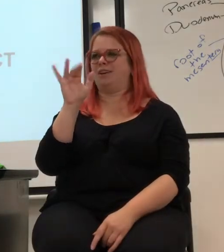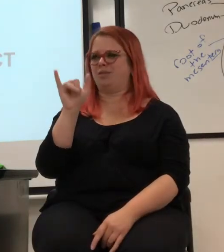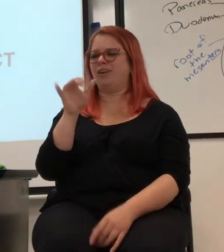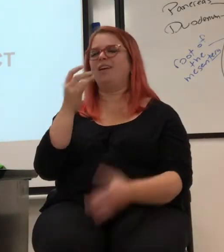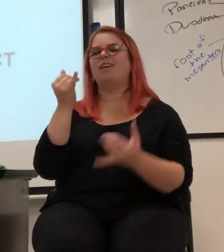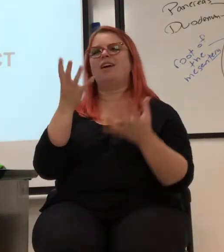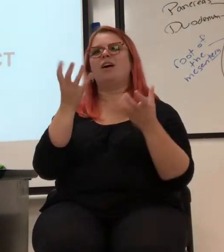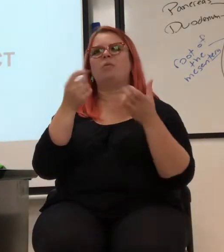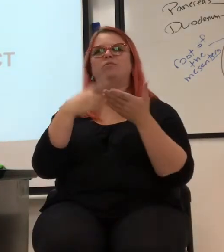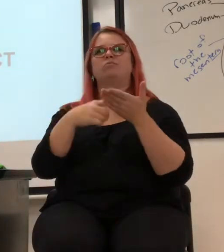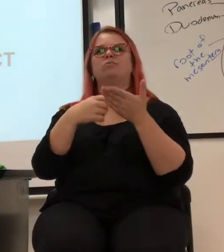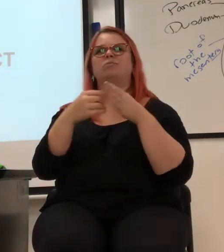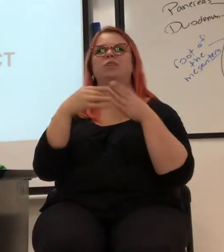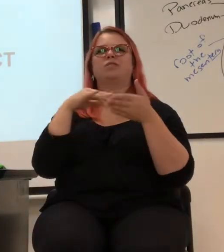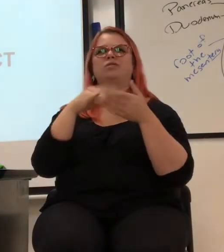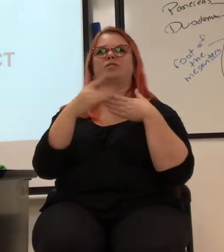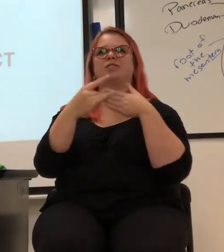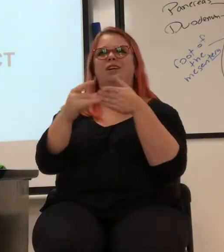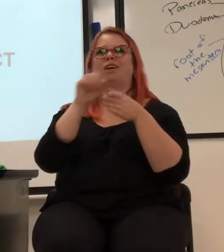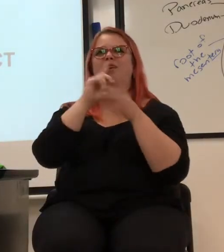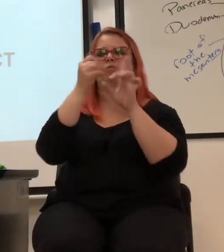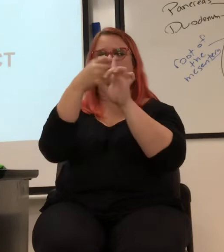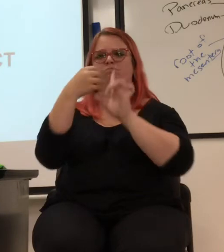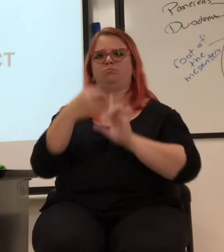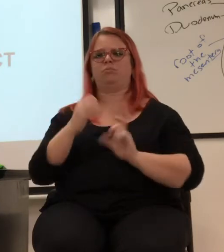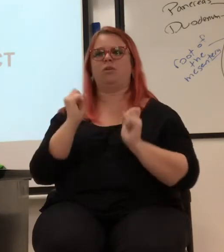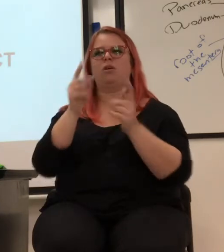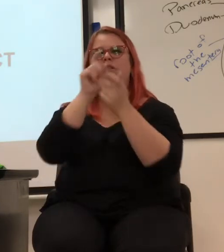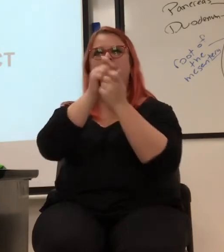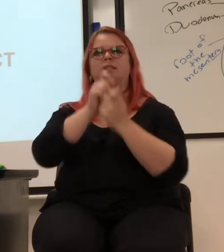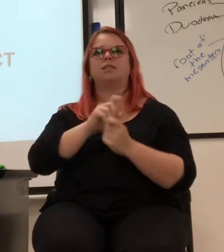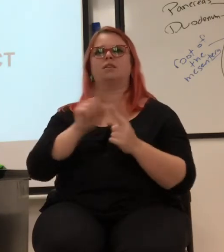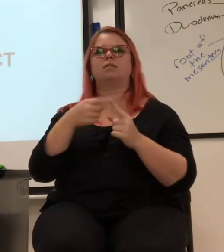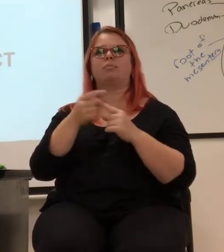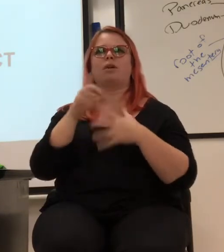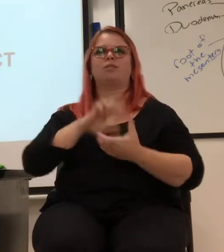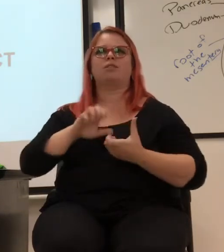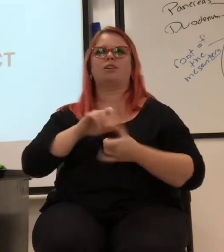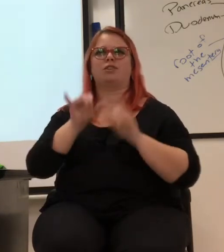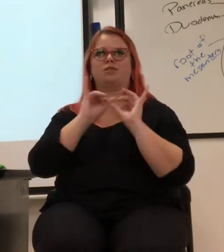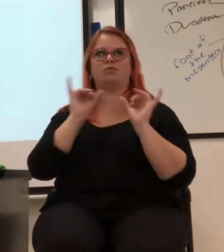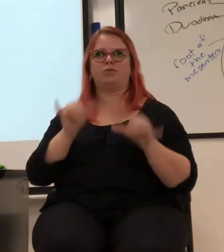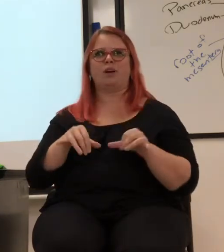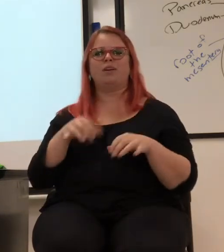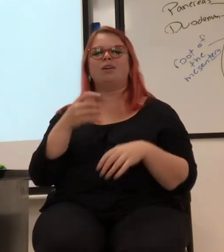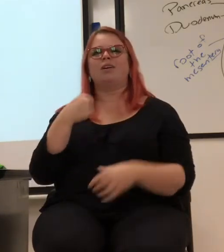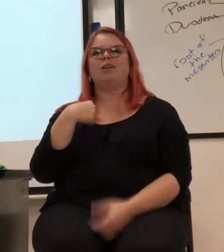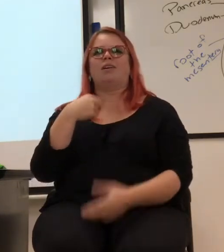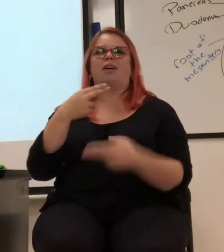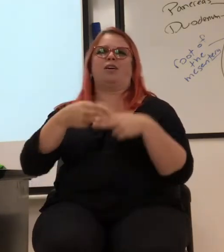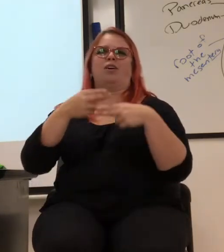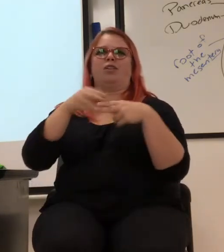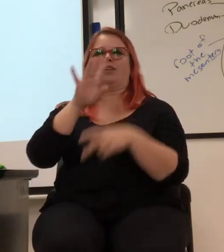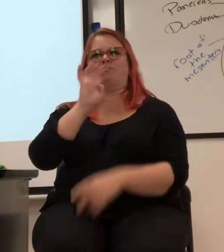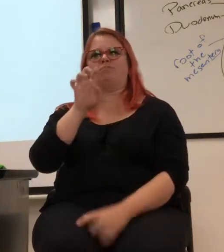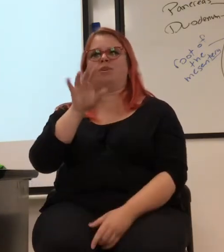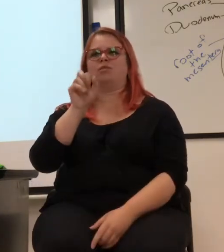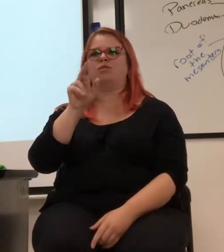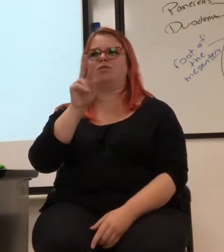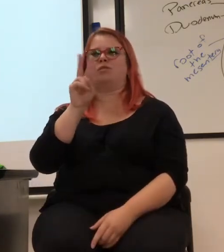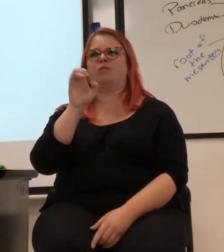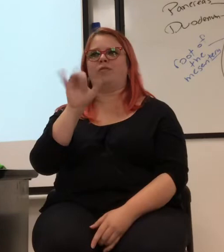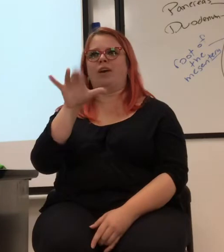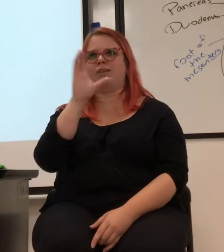guide about the digestive tract. I call it a survey of the digestive tract. We're going to start at the mouth and end at the